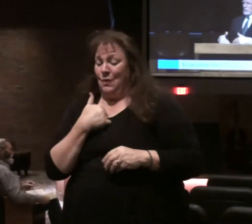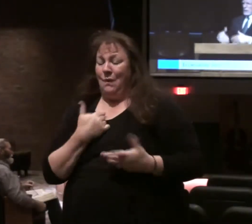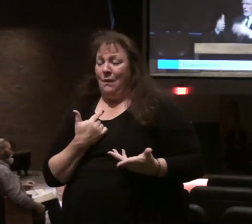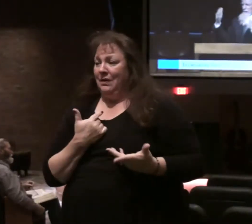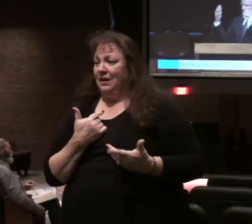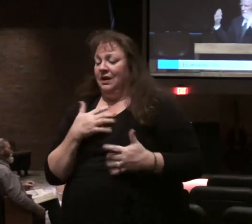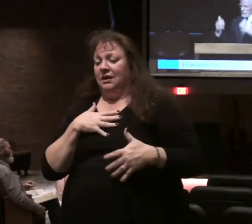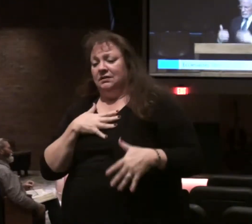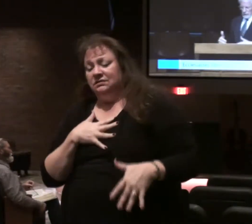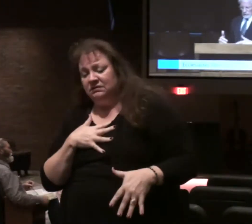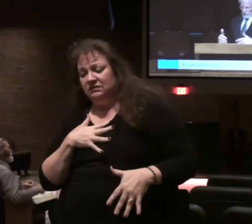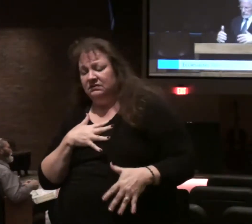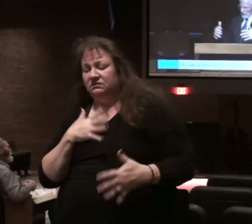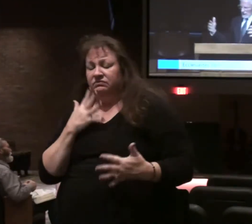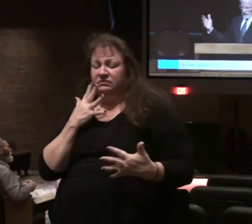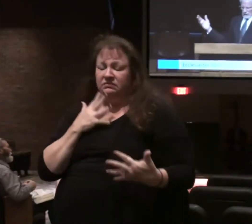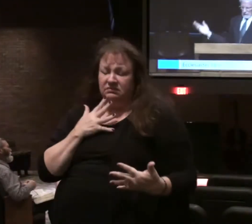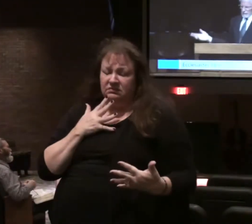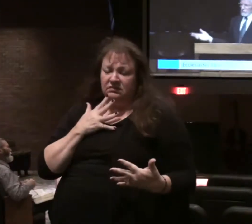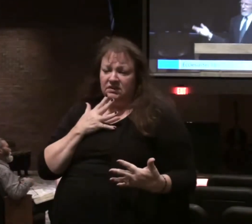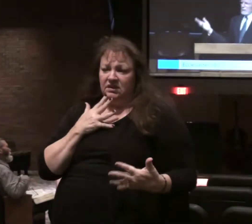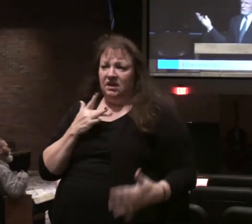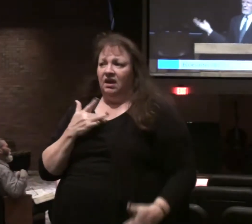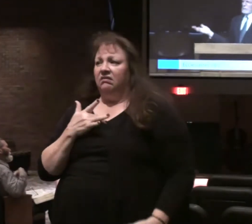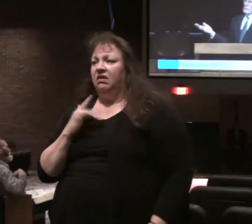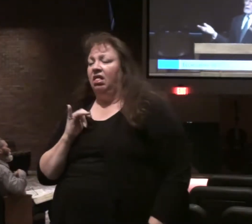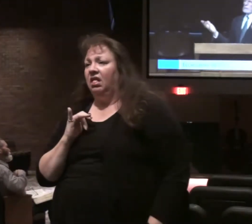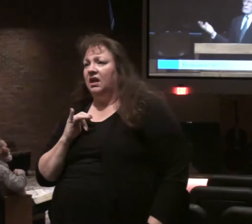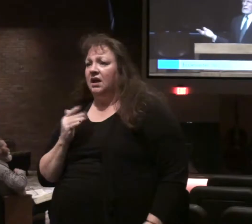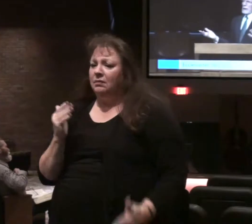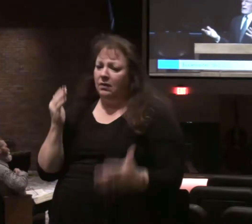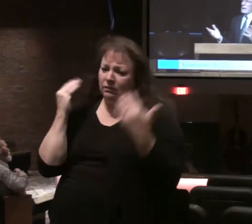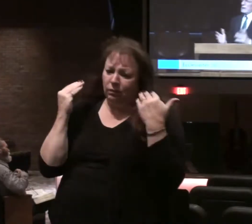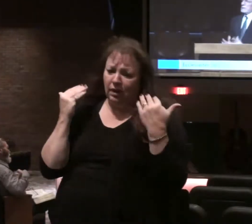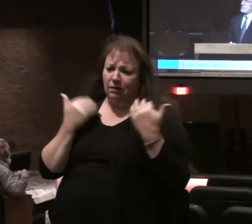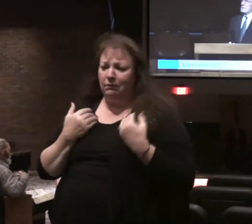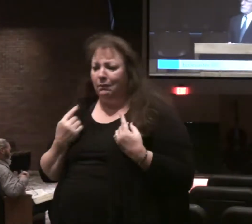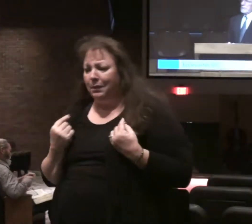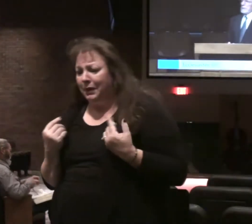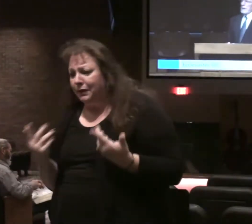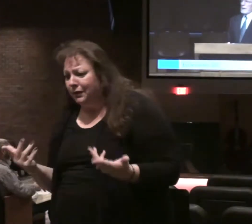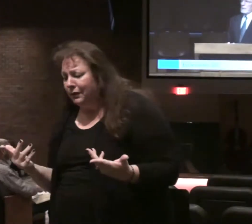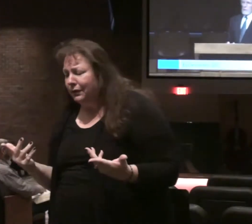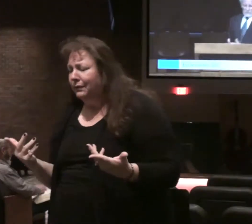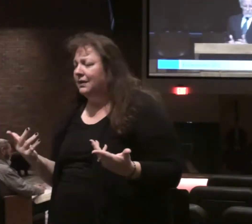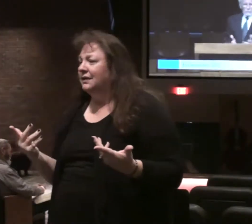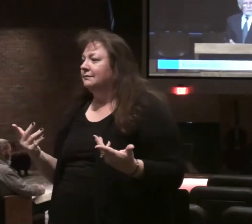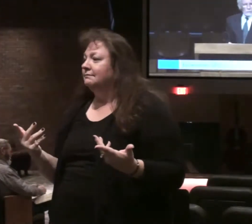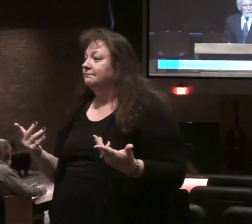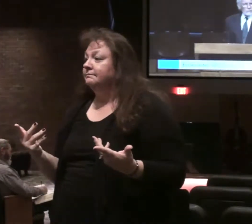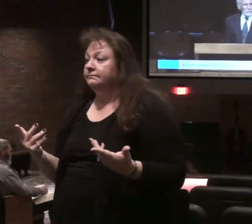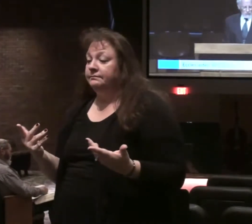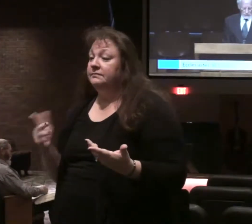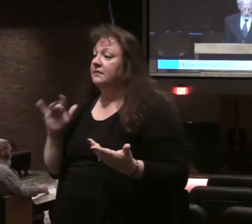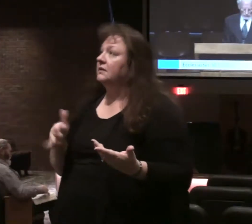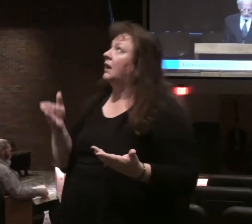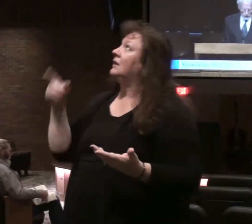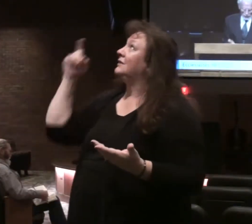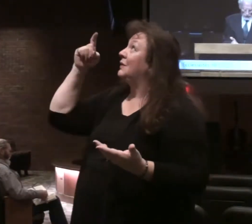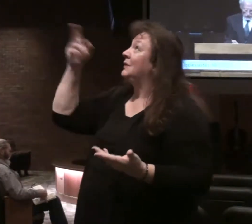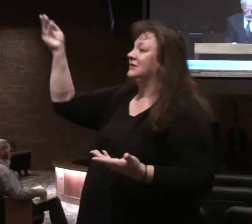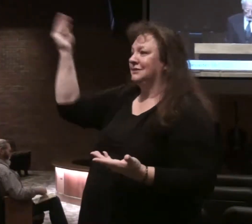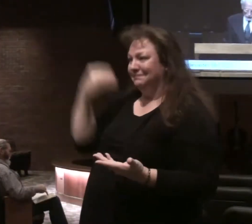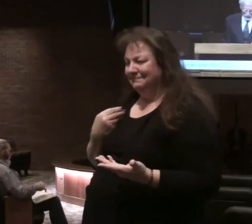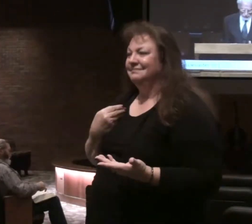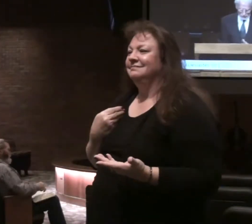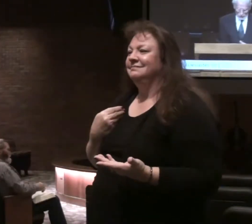get discouraged, depressed, you feel like you're overwhelmed. What can I do? Well, that's what the wisdom here is for,